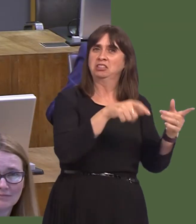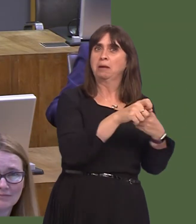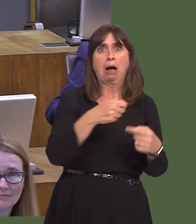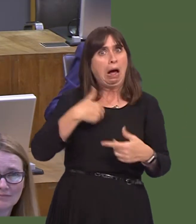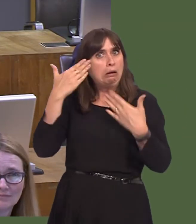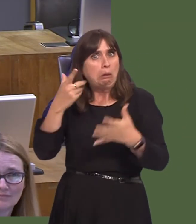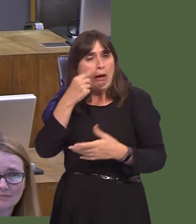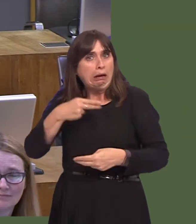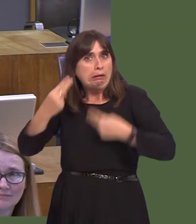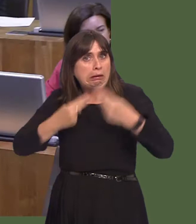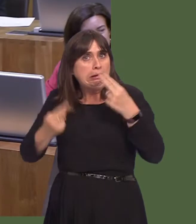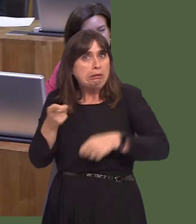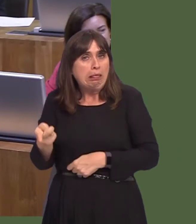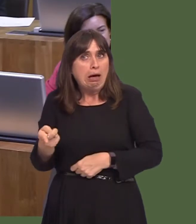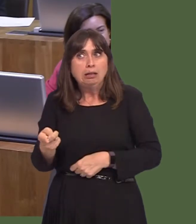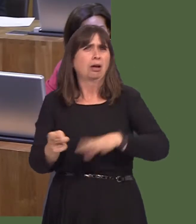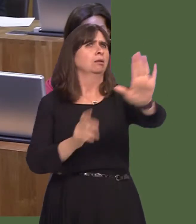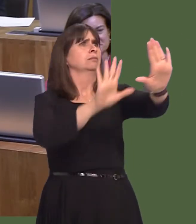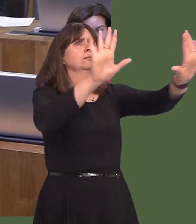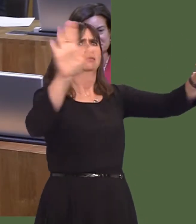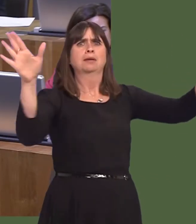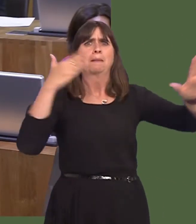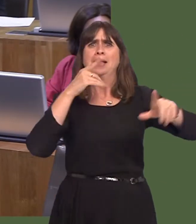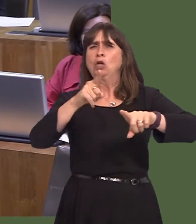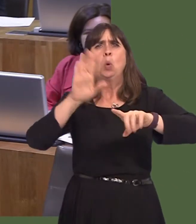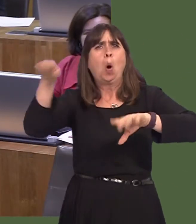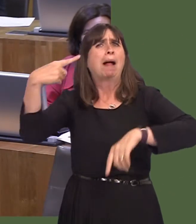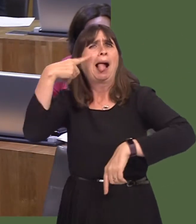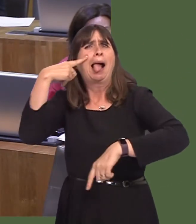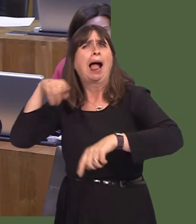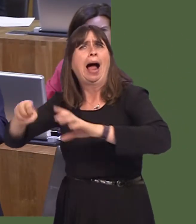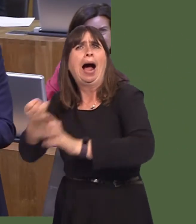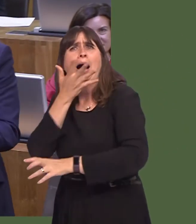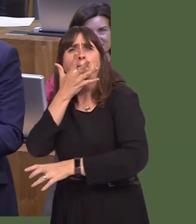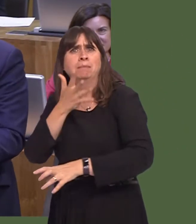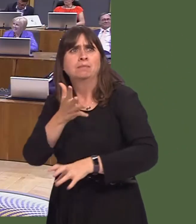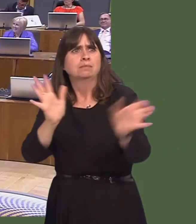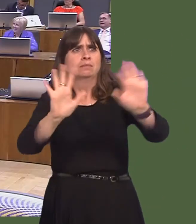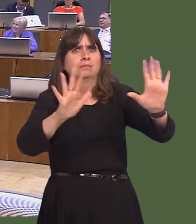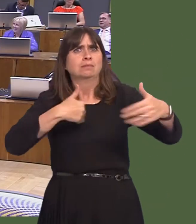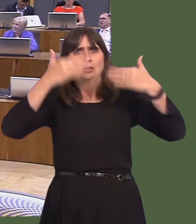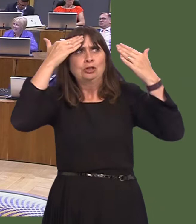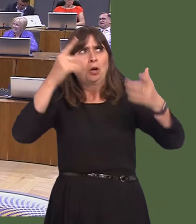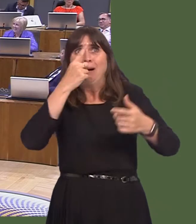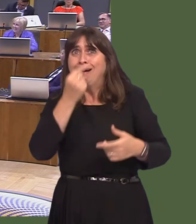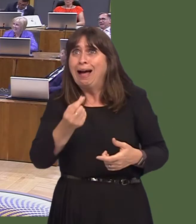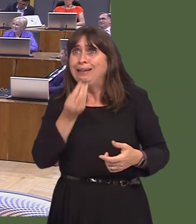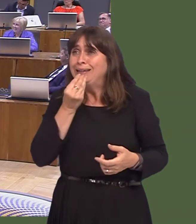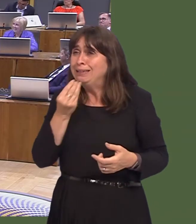fact edible. I suppose I should add the caveat, if anybody's watching this, that do not try this at home until it's been fully tested. I'm told,